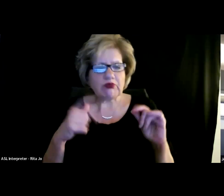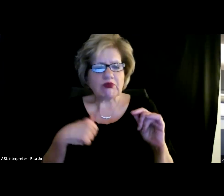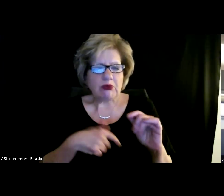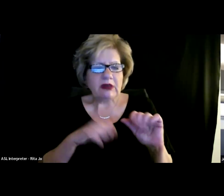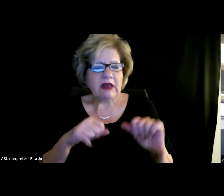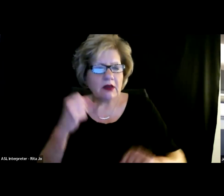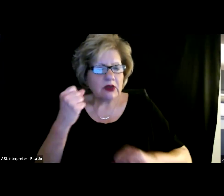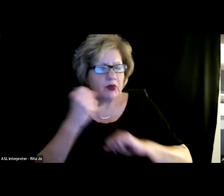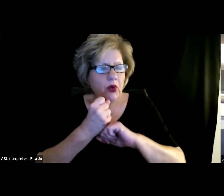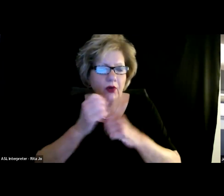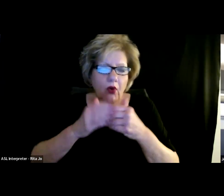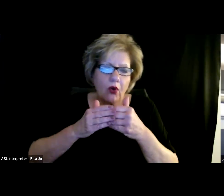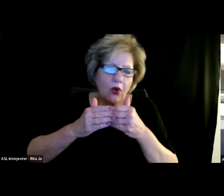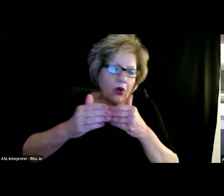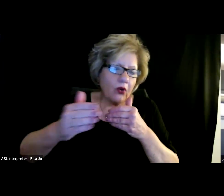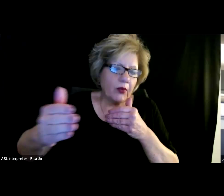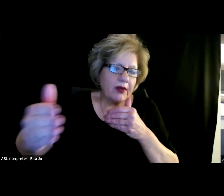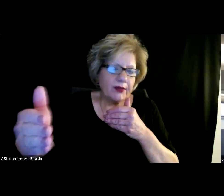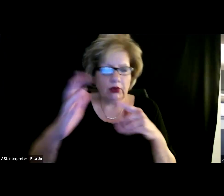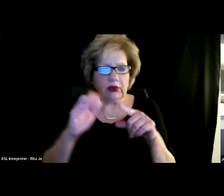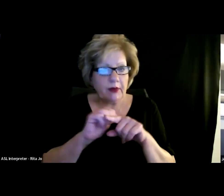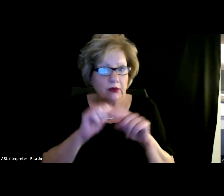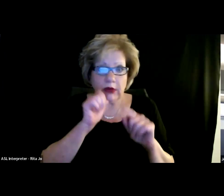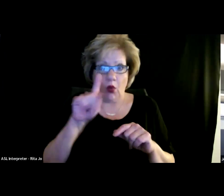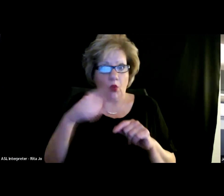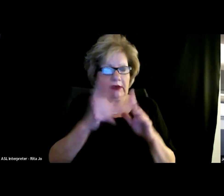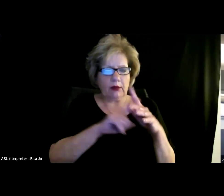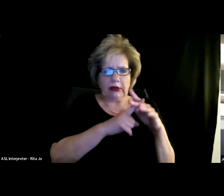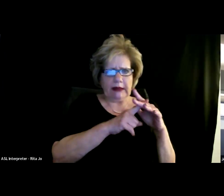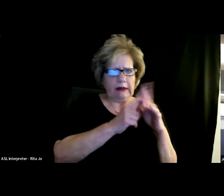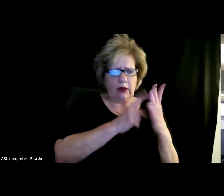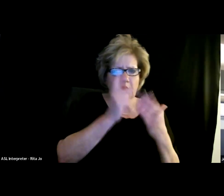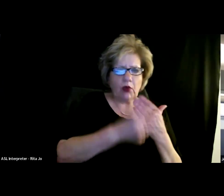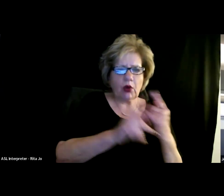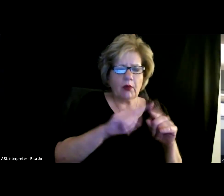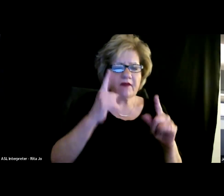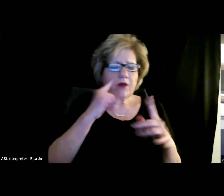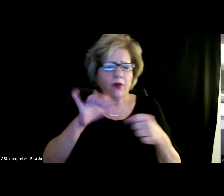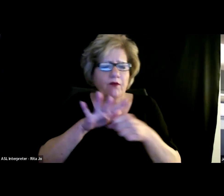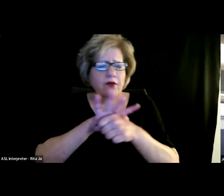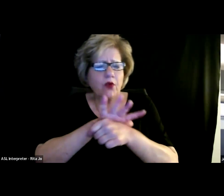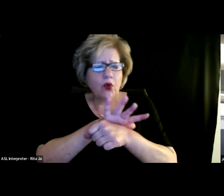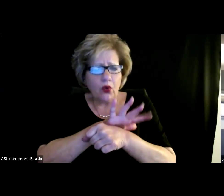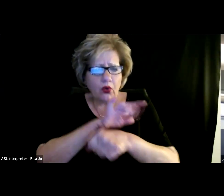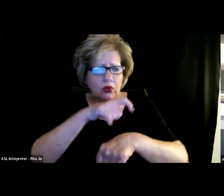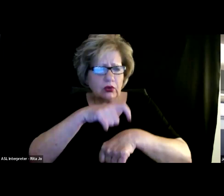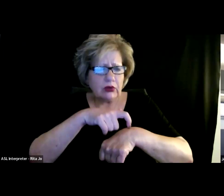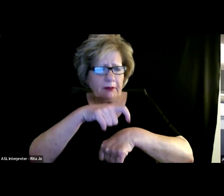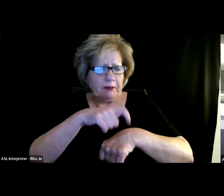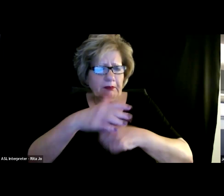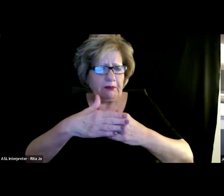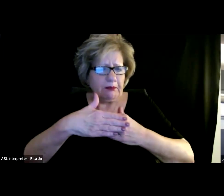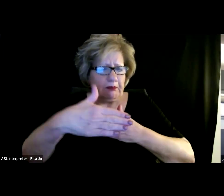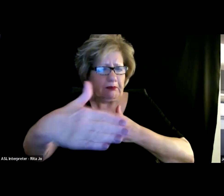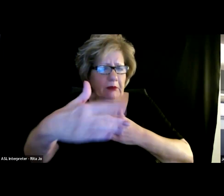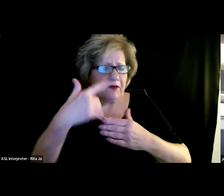way through the apprenticeship, not only at the start of the program, but for the full duration of that program, working with those employers and the